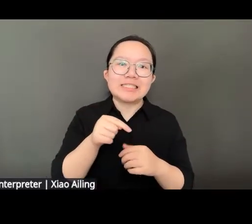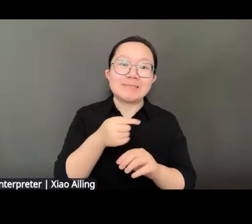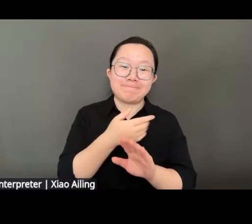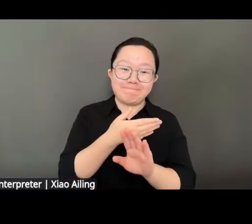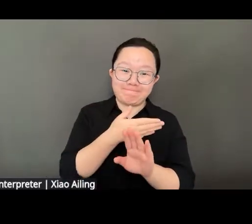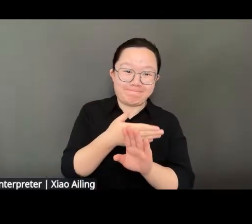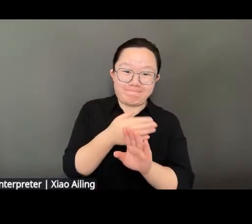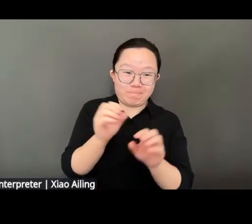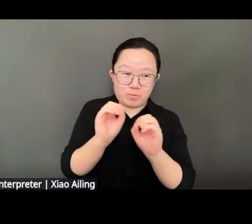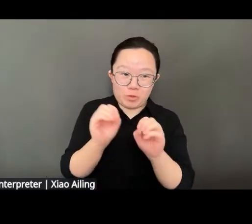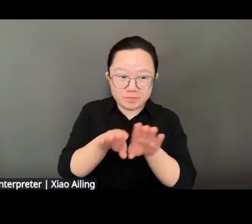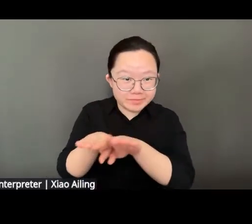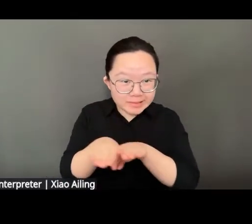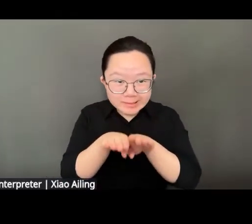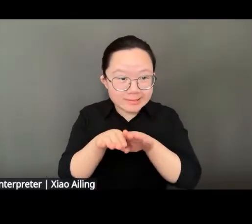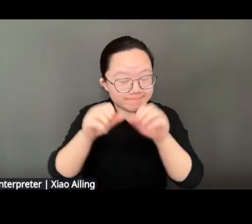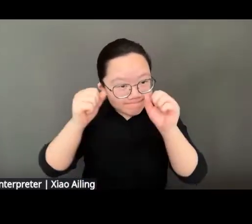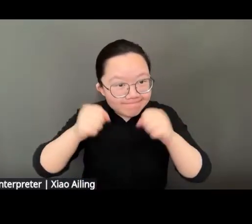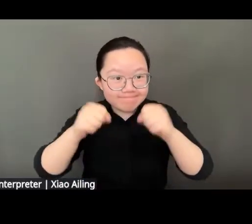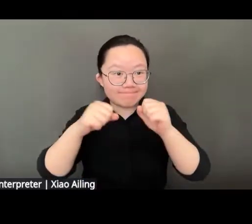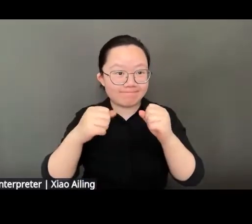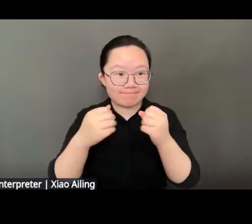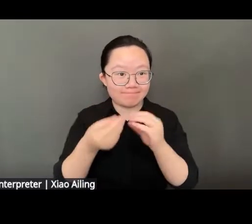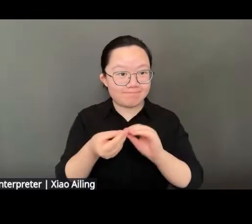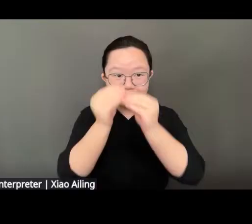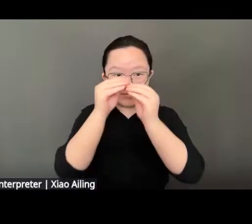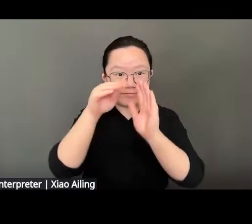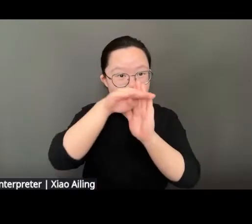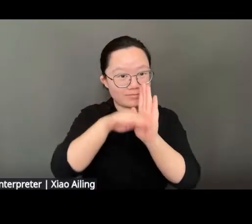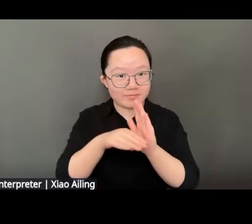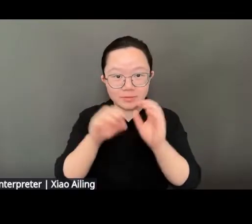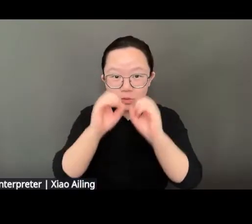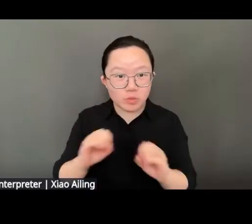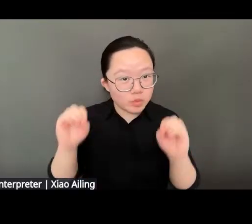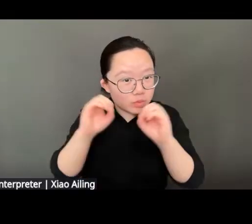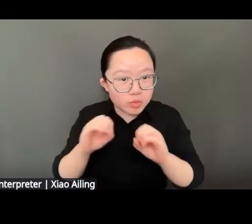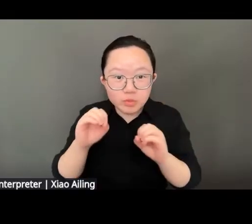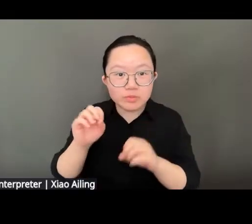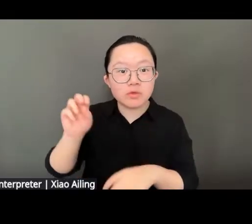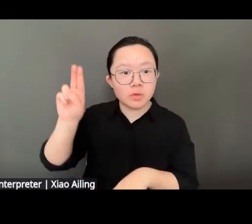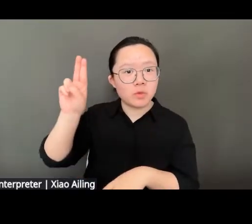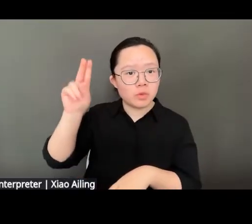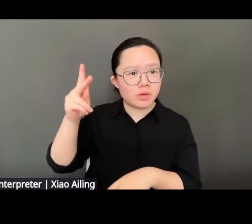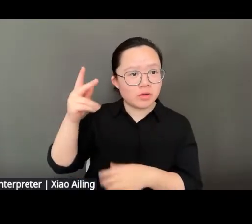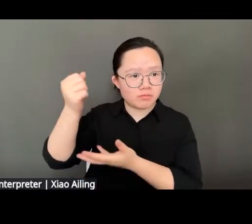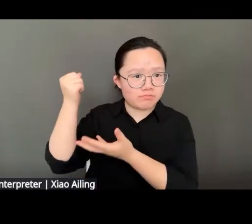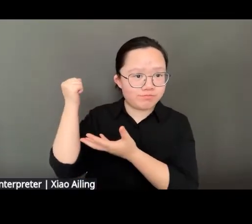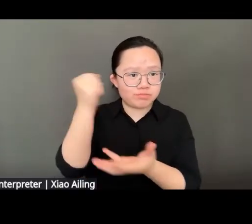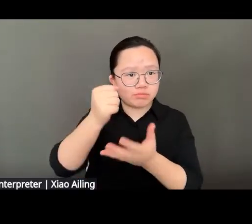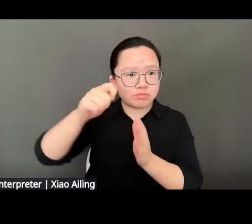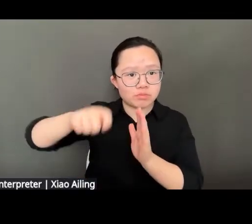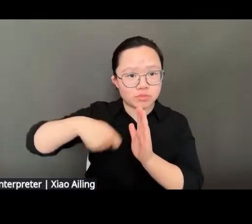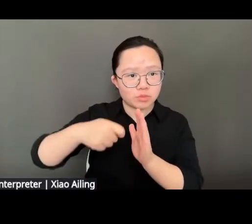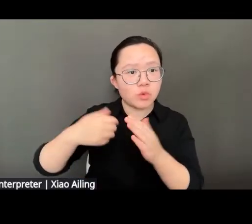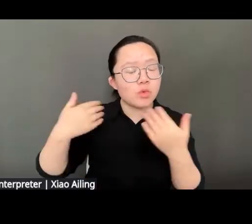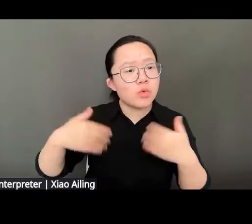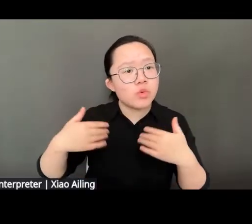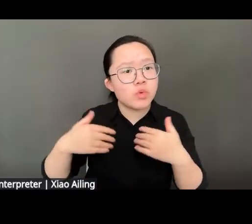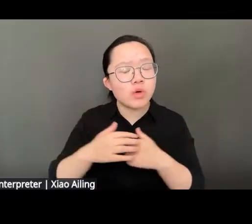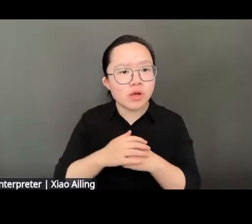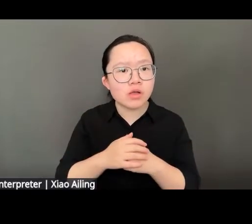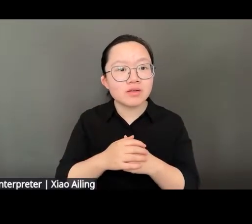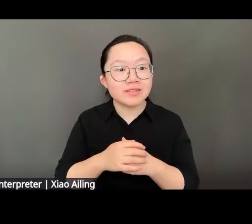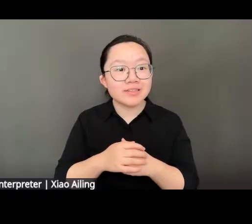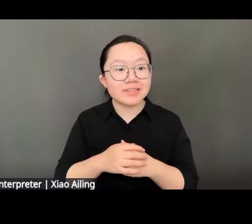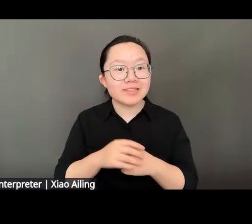were integrated into the due diligence process. So in response to the FCDO having